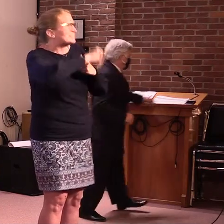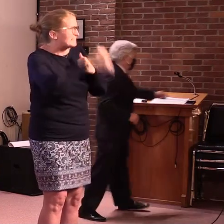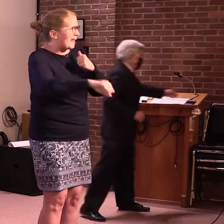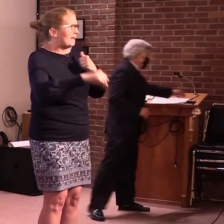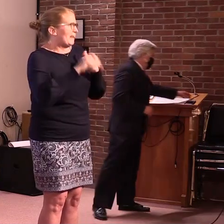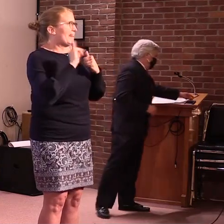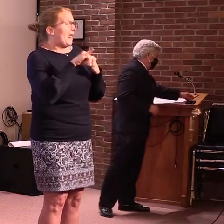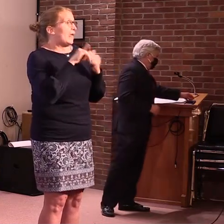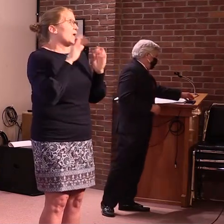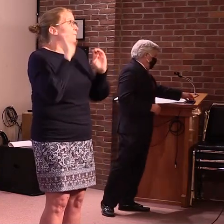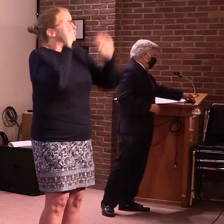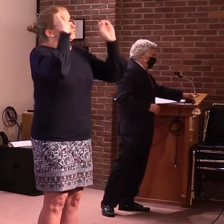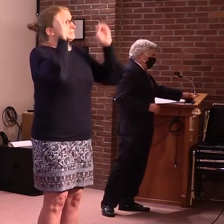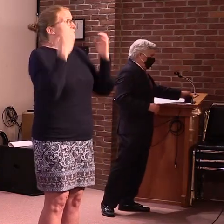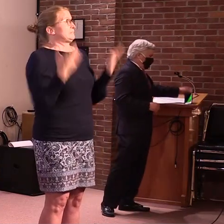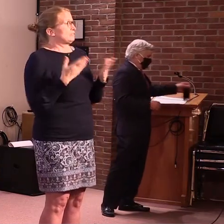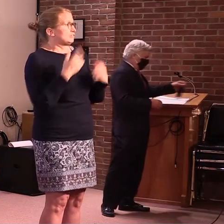15th.